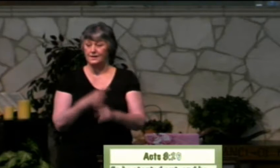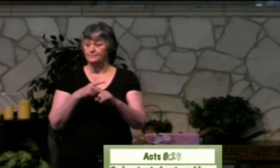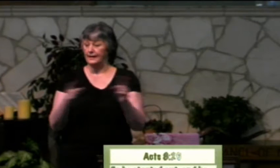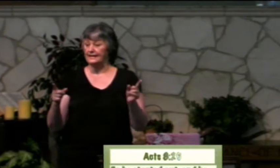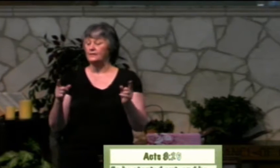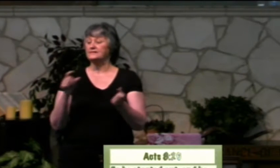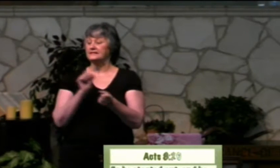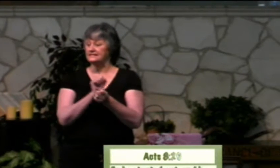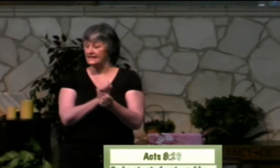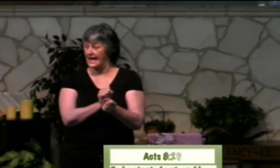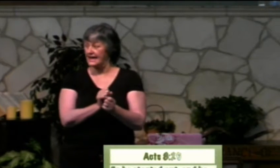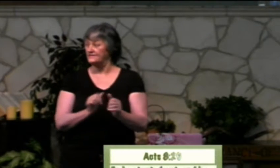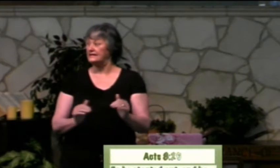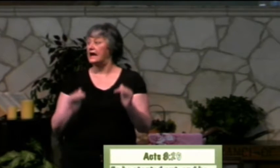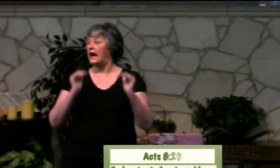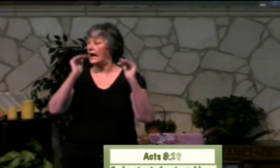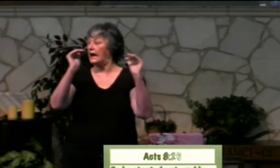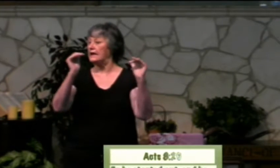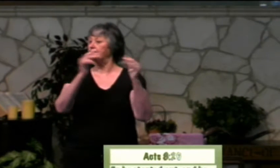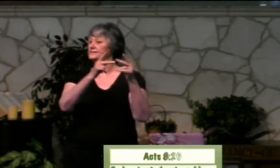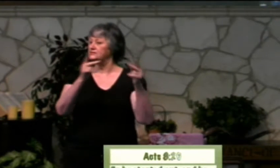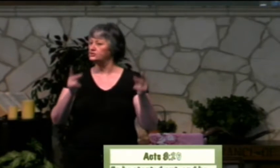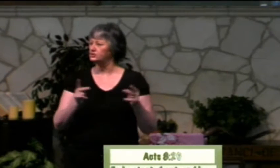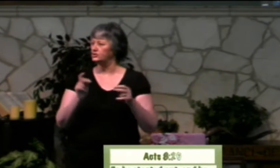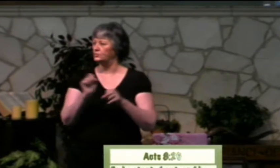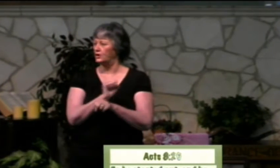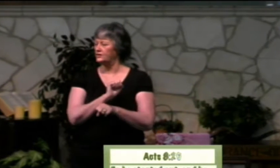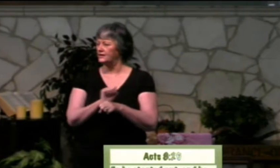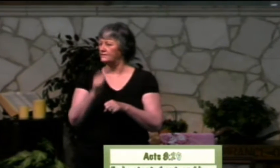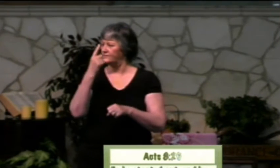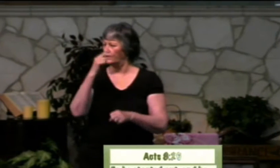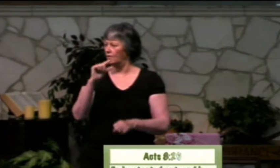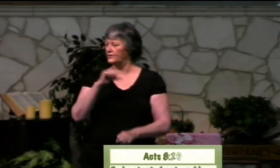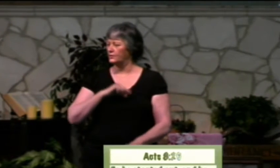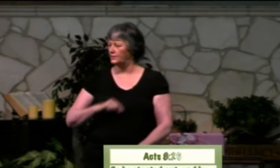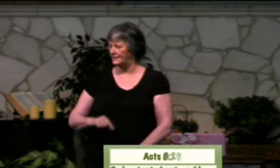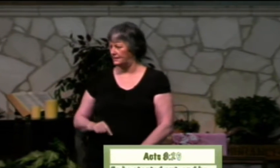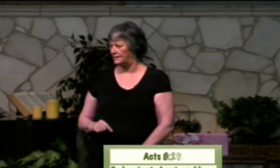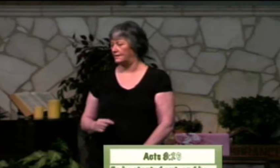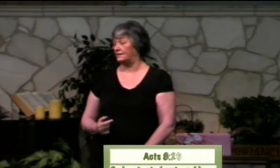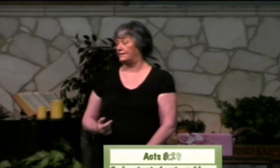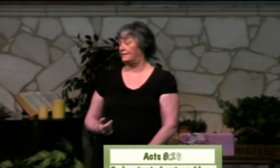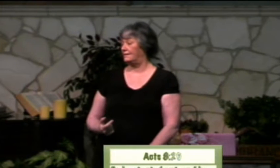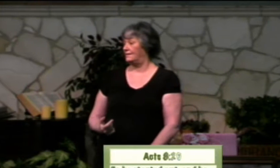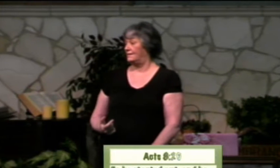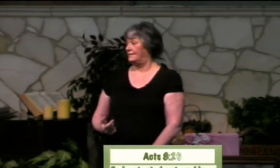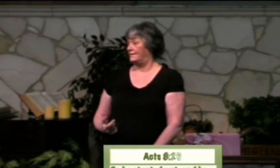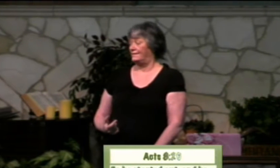But he was a slave in high position working for the queen.